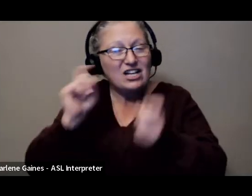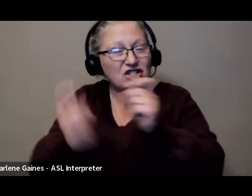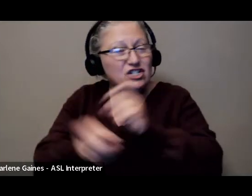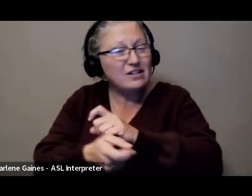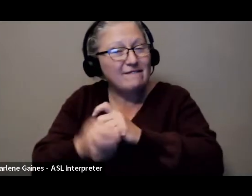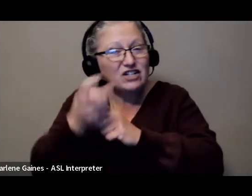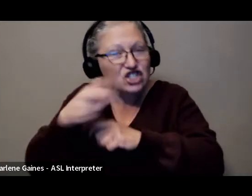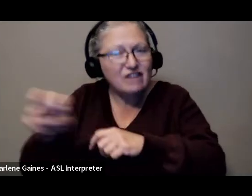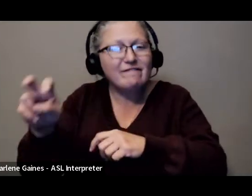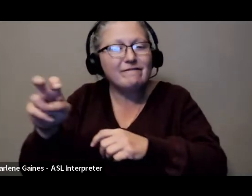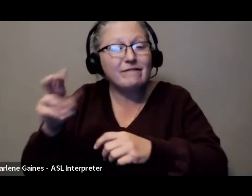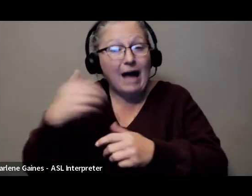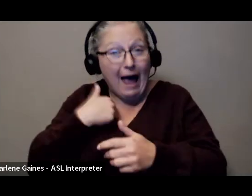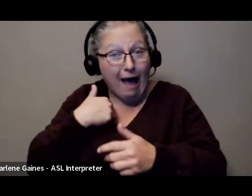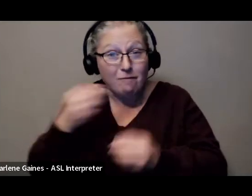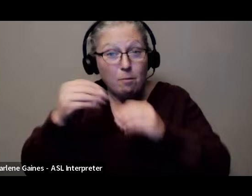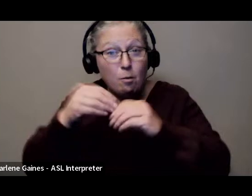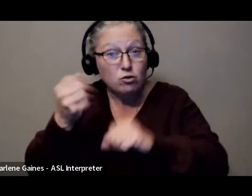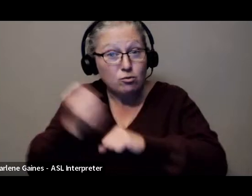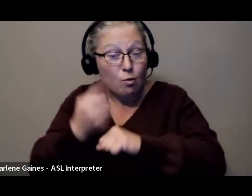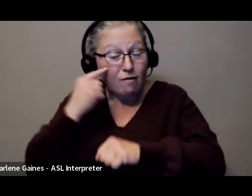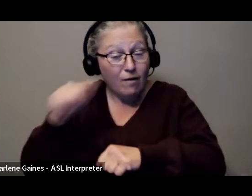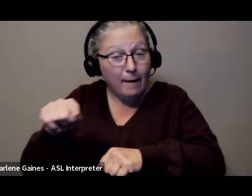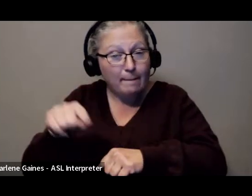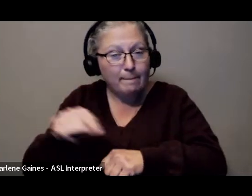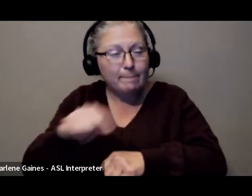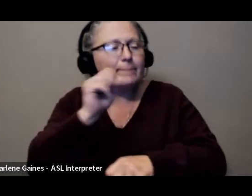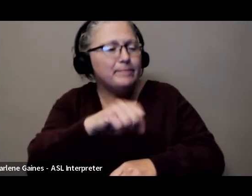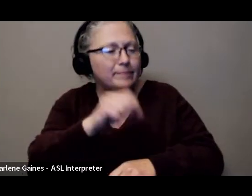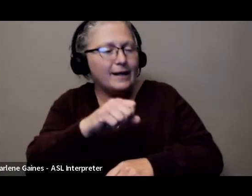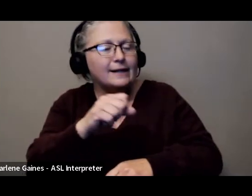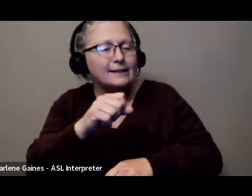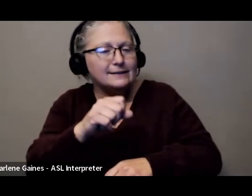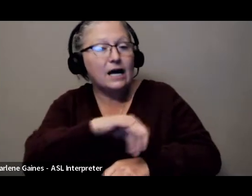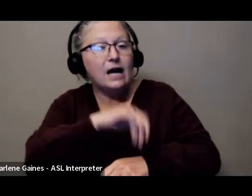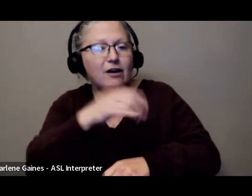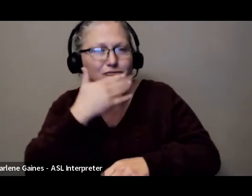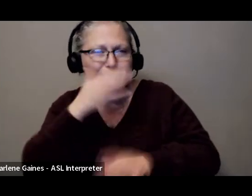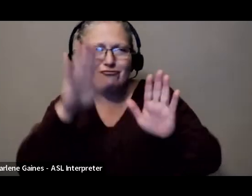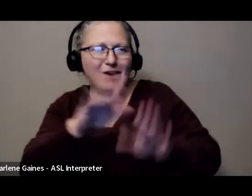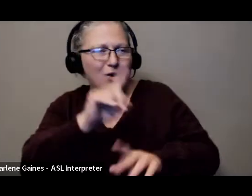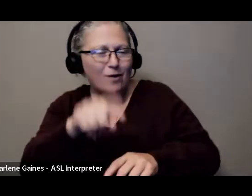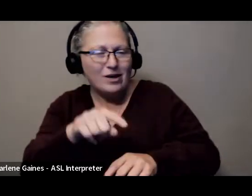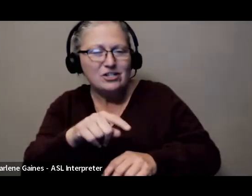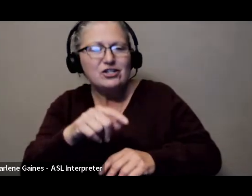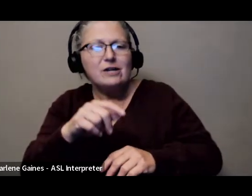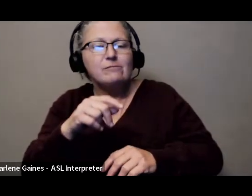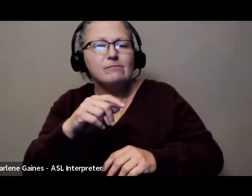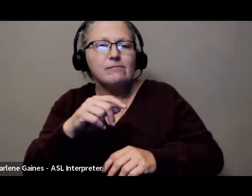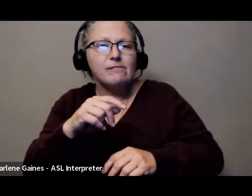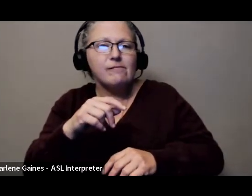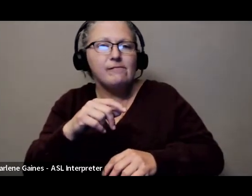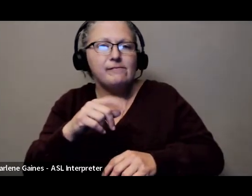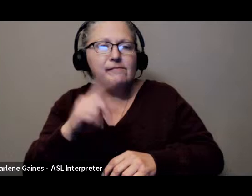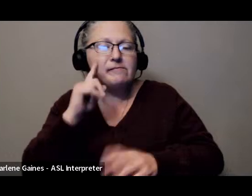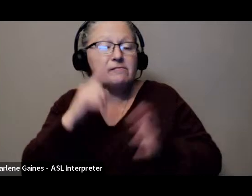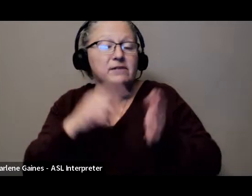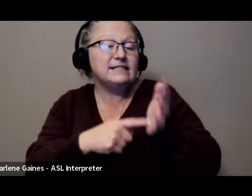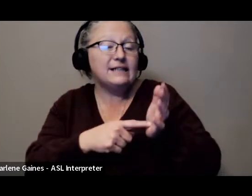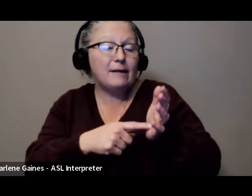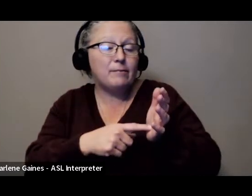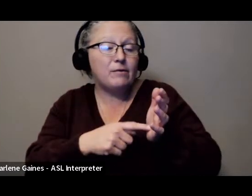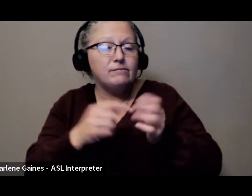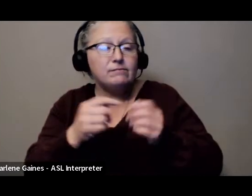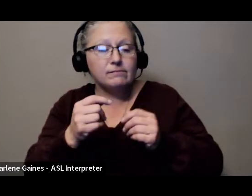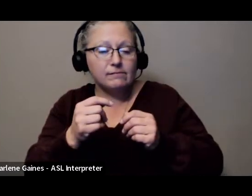Is there some sort of support that we have in place? Yeah, so another great question. So for example, we will